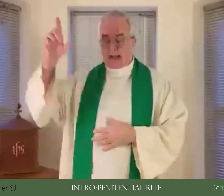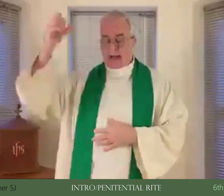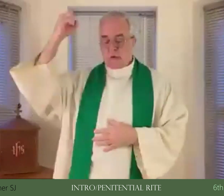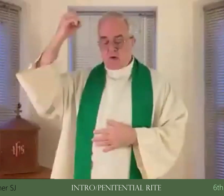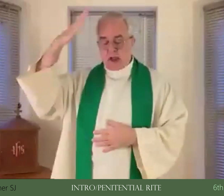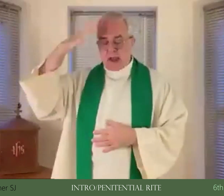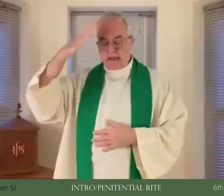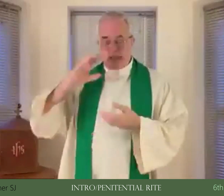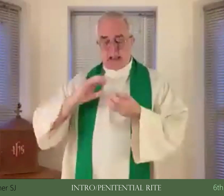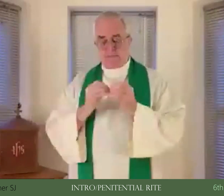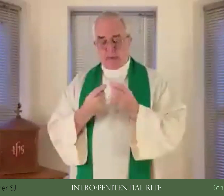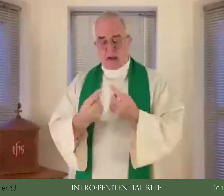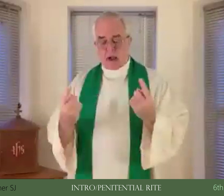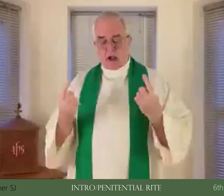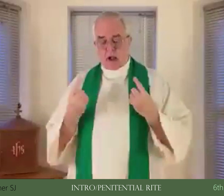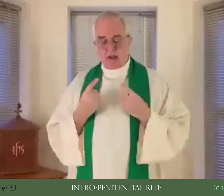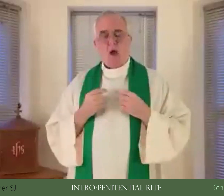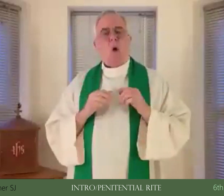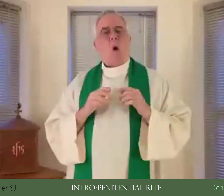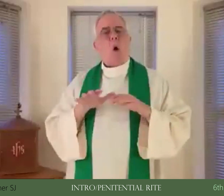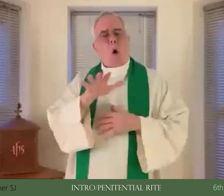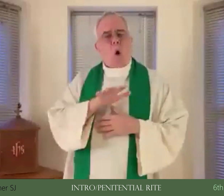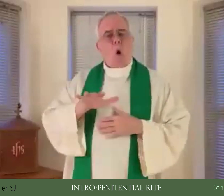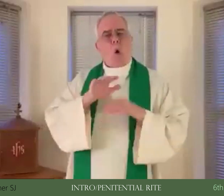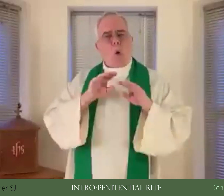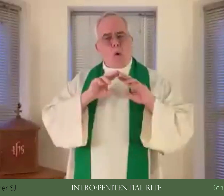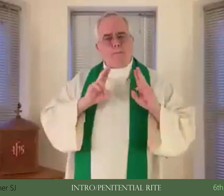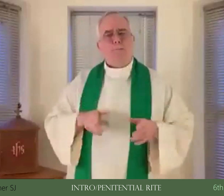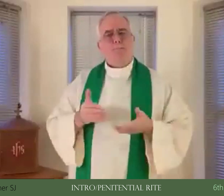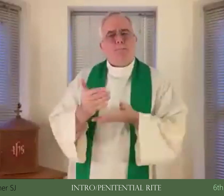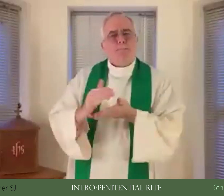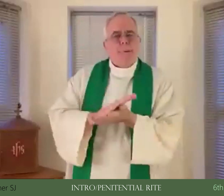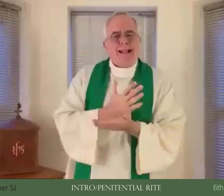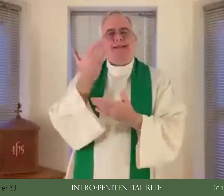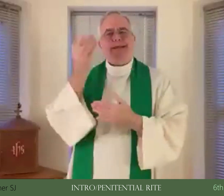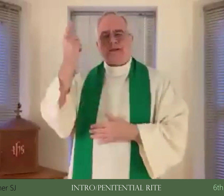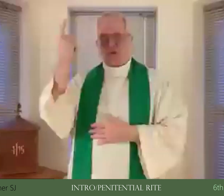Let your grace make us a home pleasing to you.